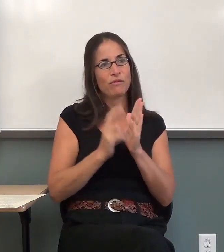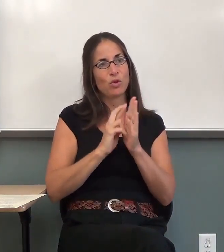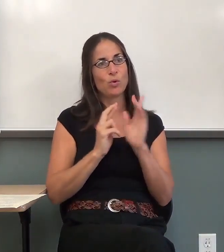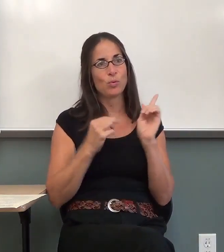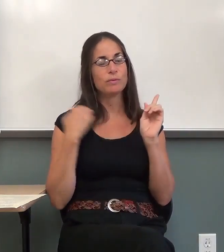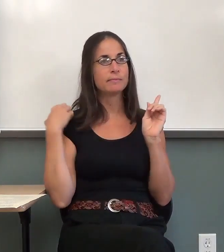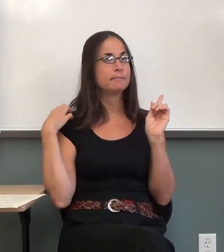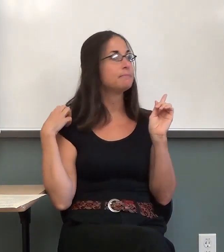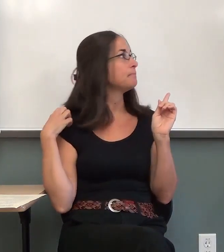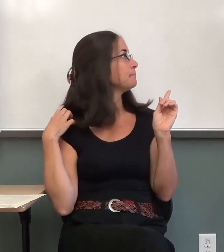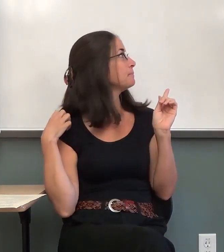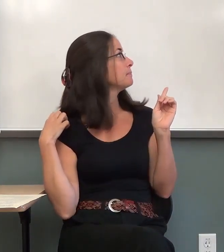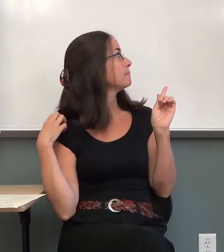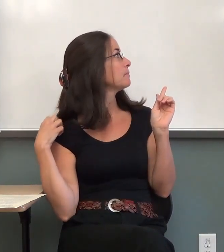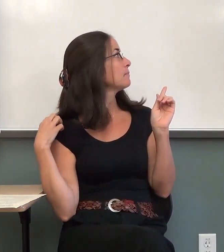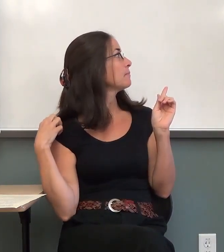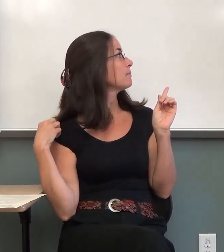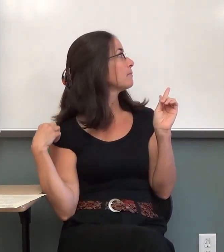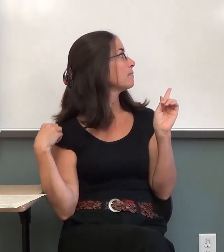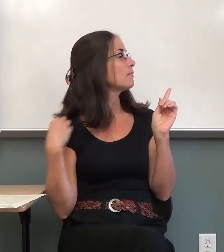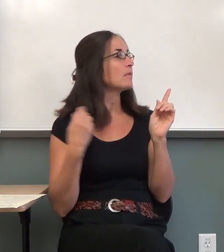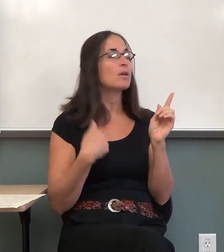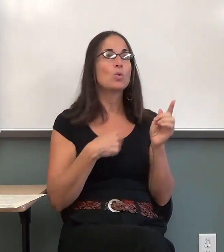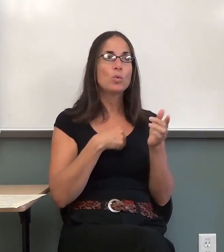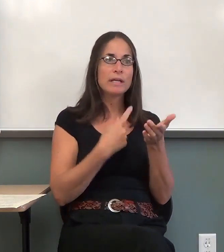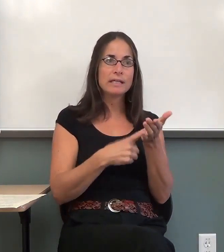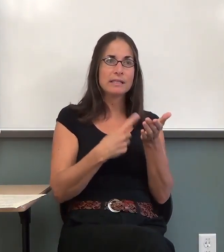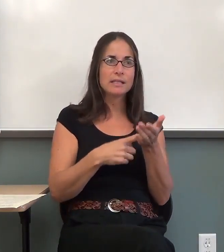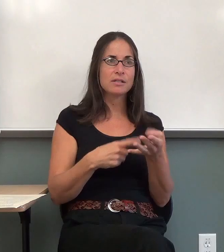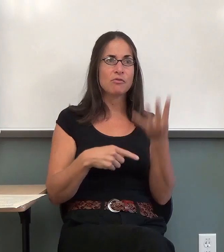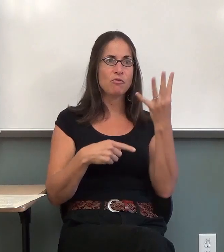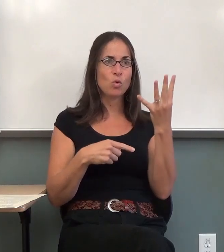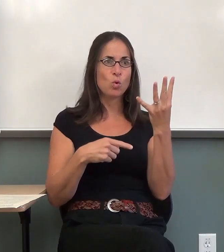about 4 distinct